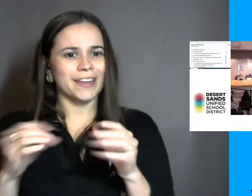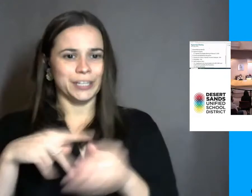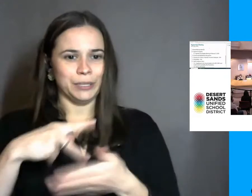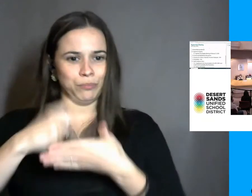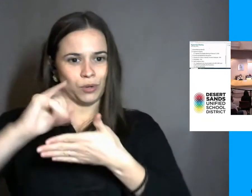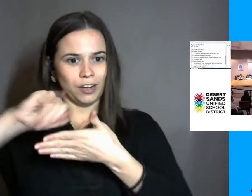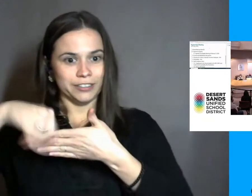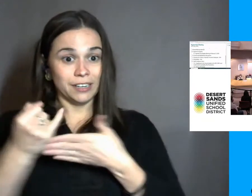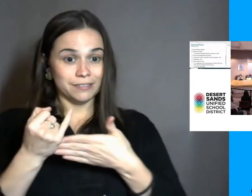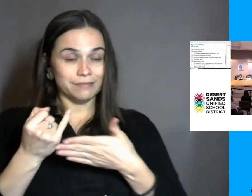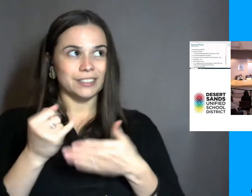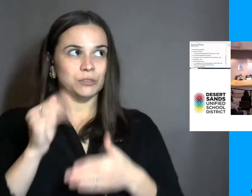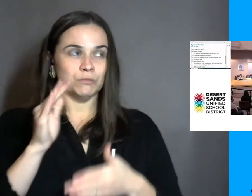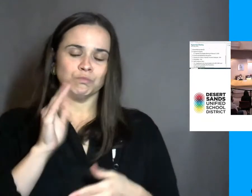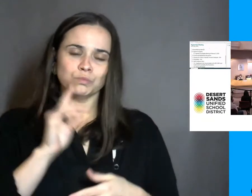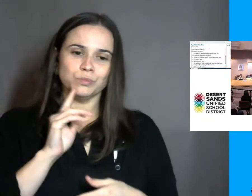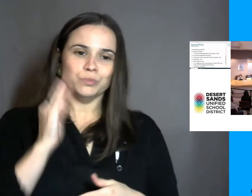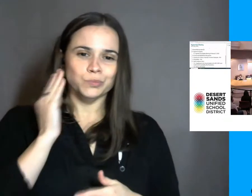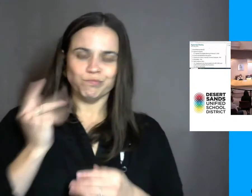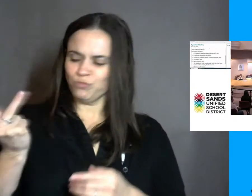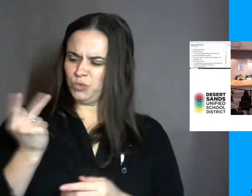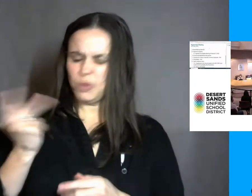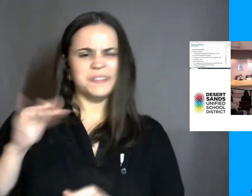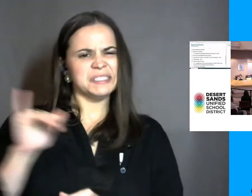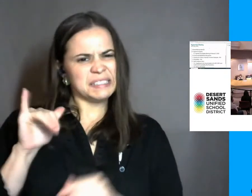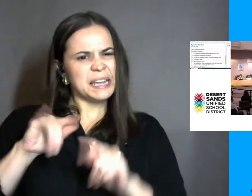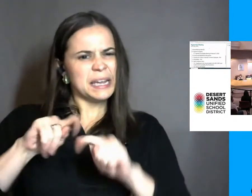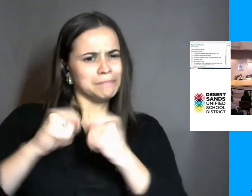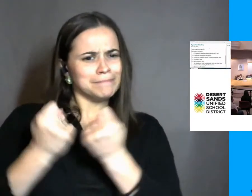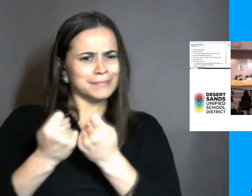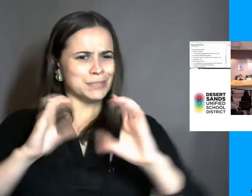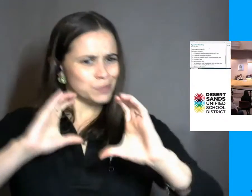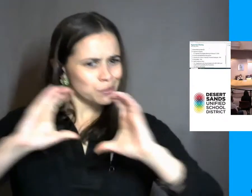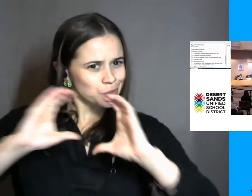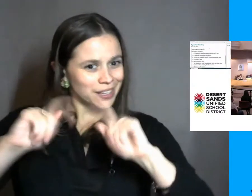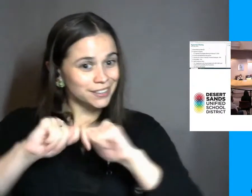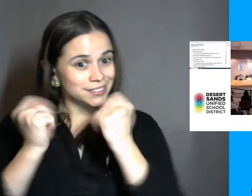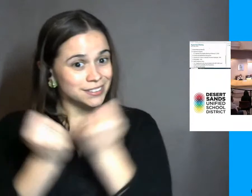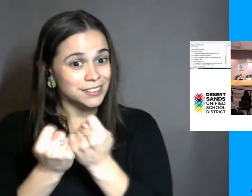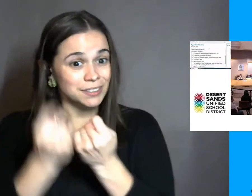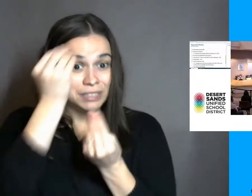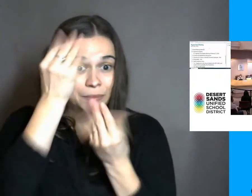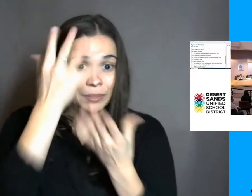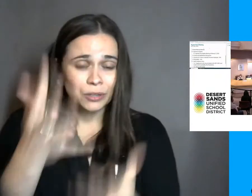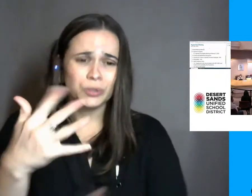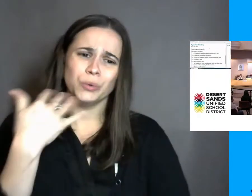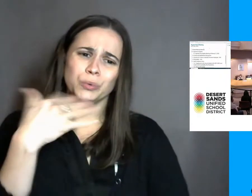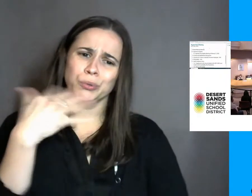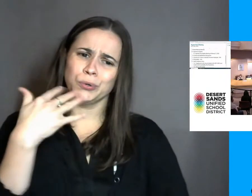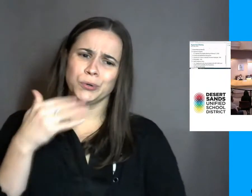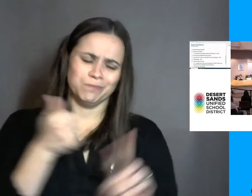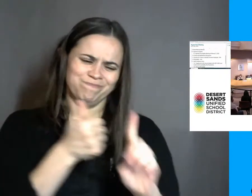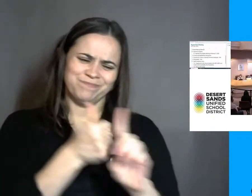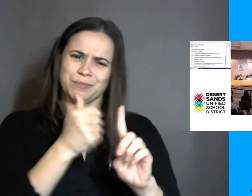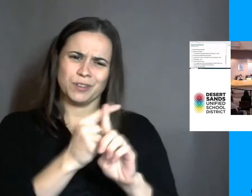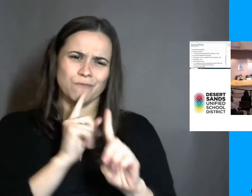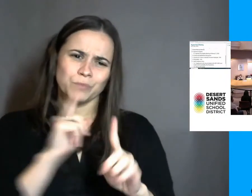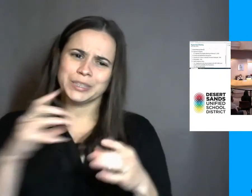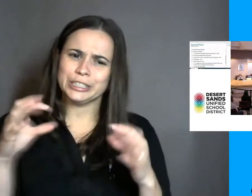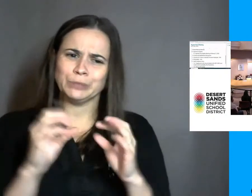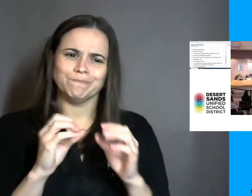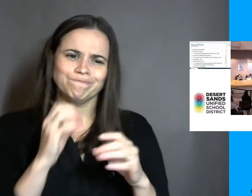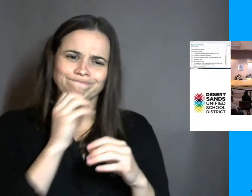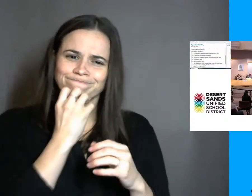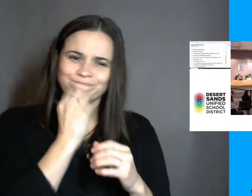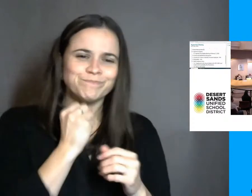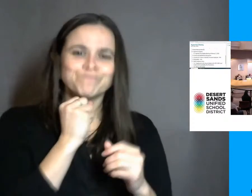ourselves members of the communications team. And I have to tell you, he truly deserves this award. So please congratulate